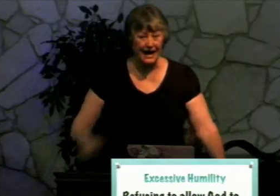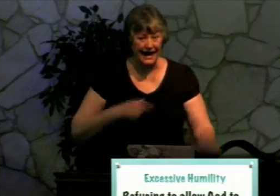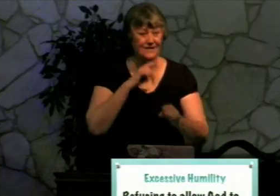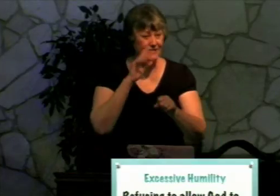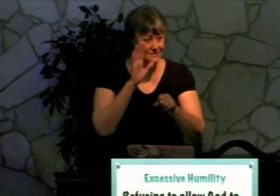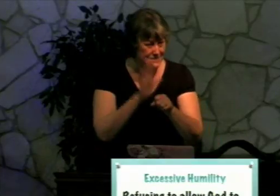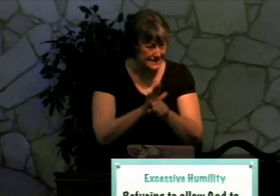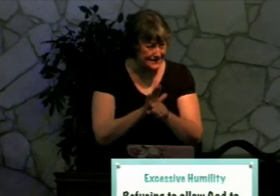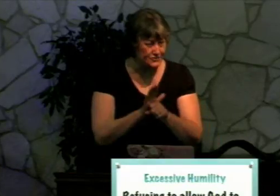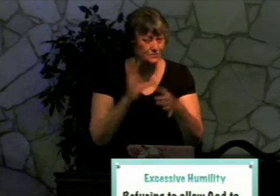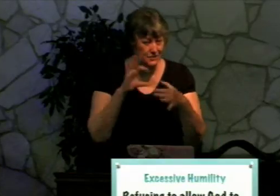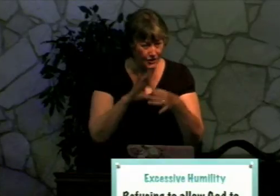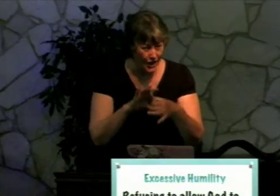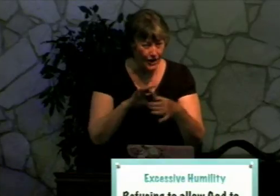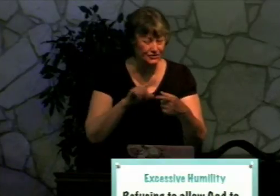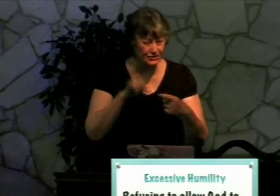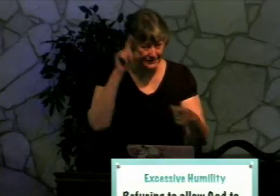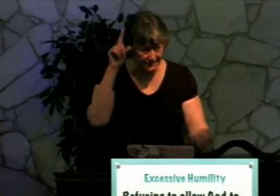I have committed to belong to Him.